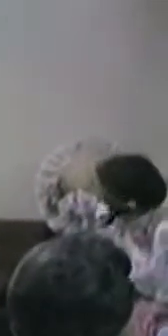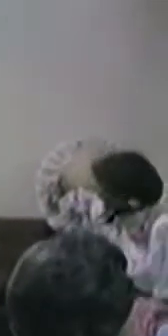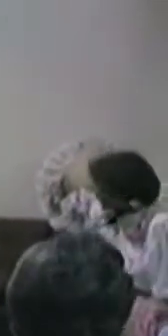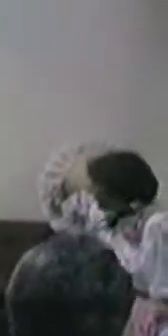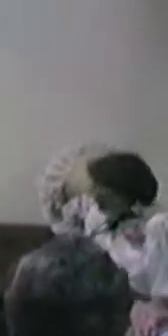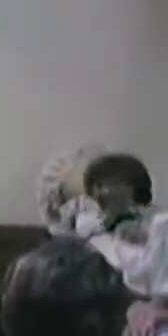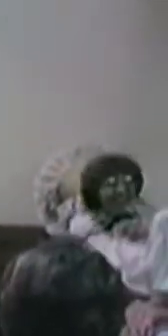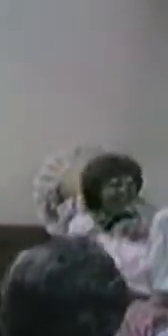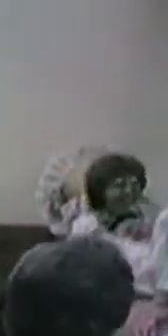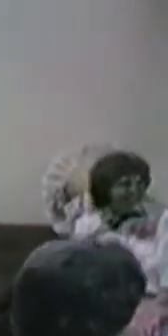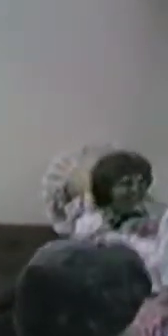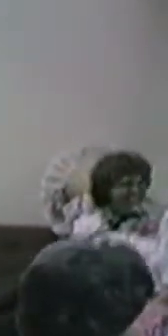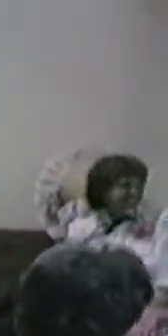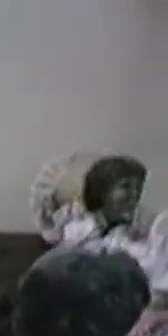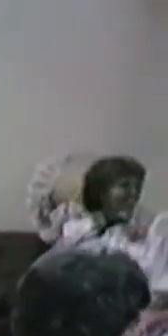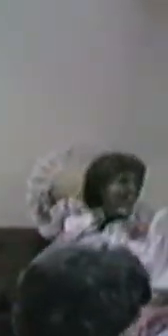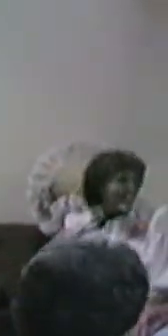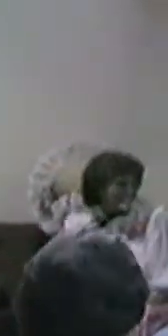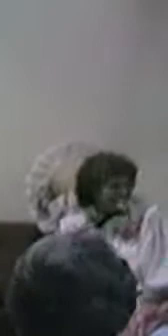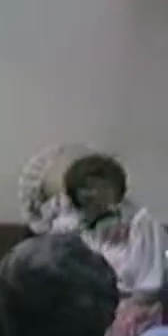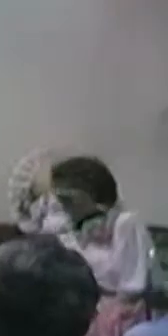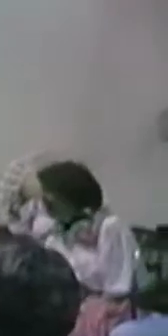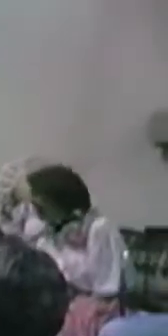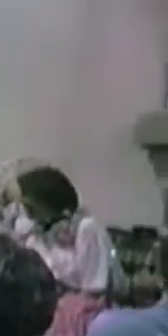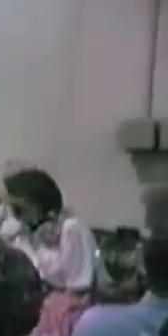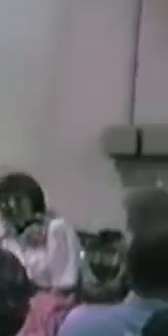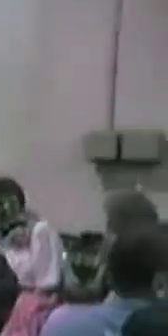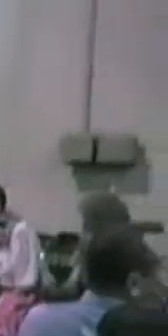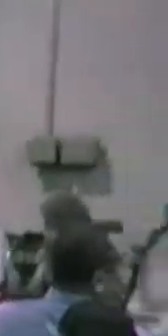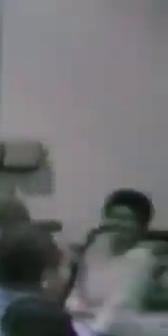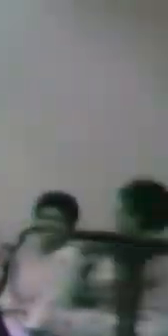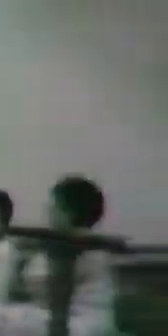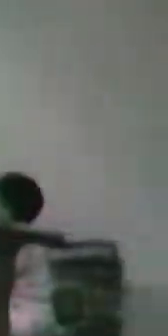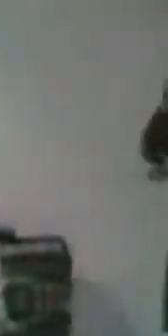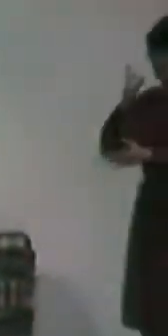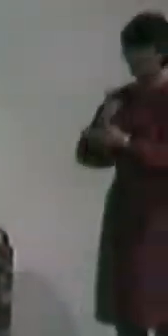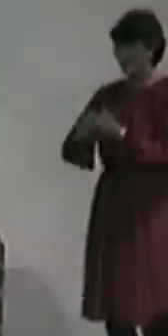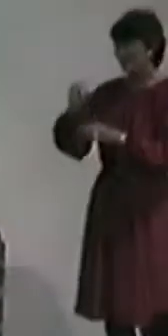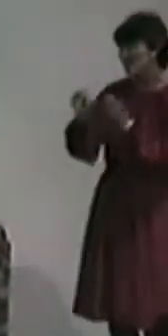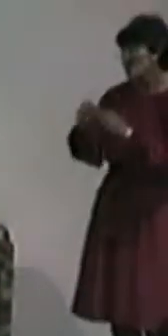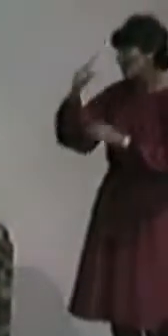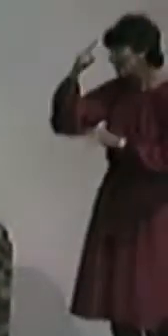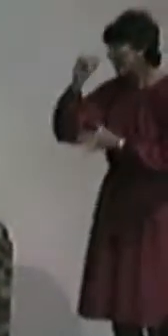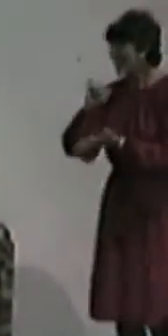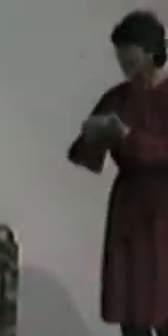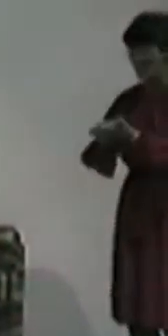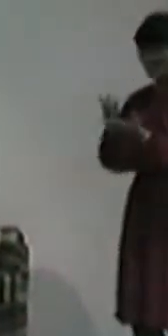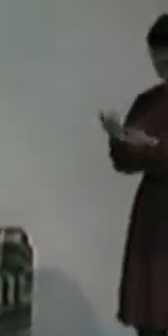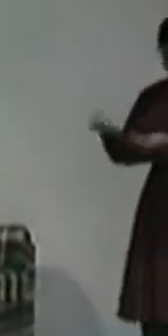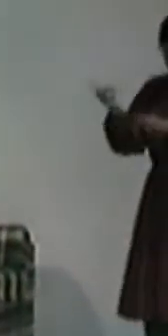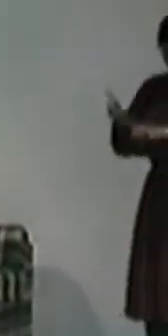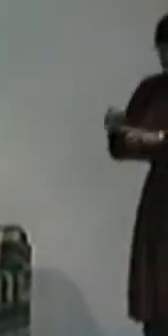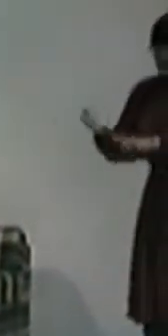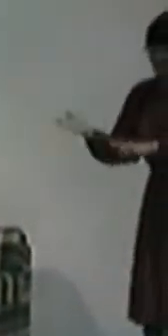Yes. Yes. Yes. Yes. Yes. Well, if you think that's something, let me tell you what she did to me.